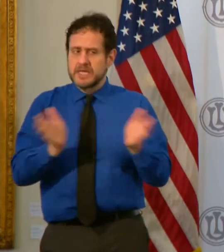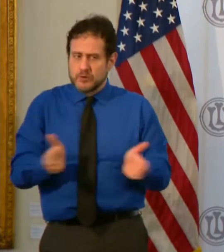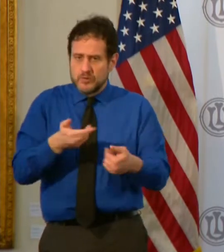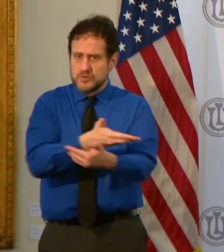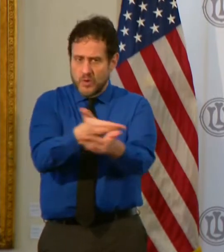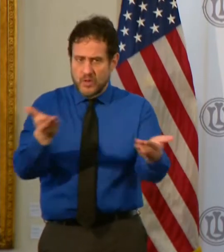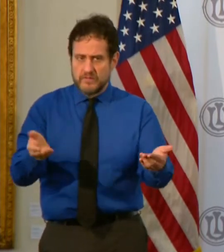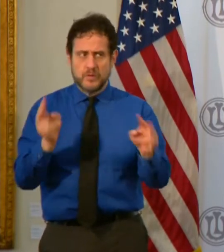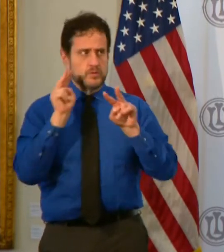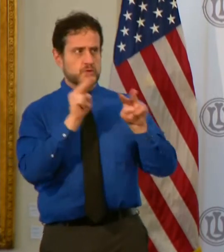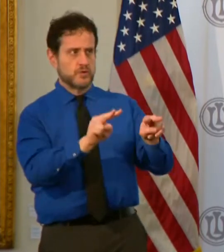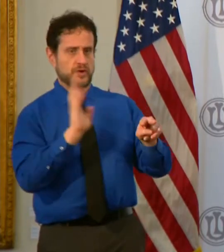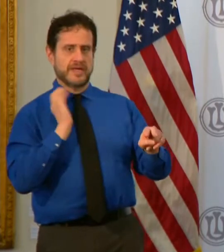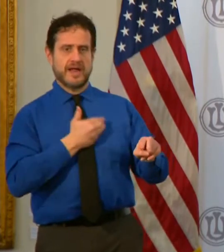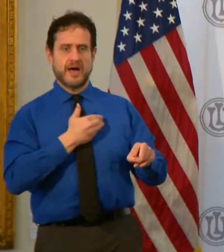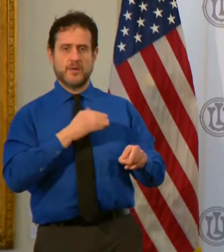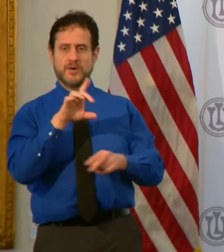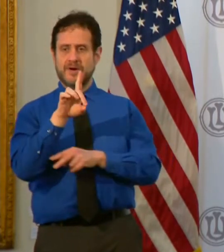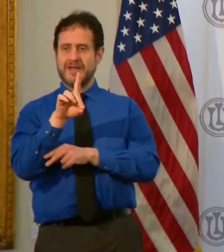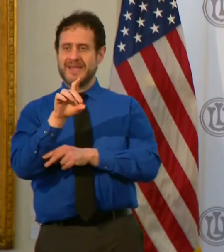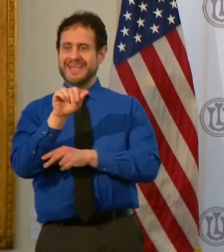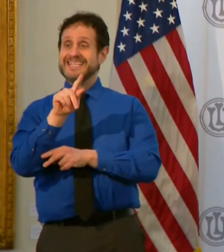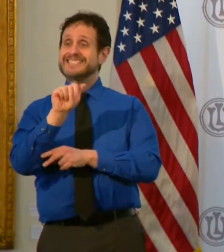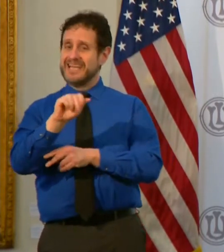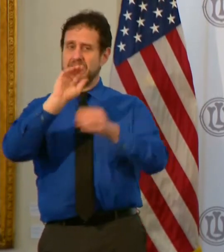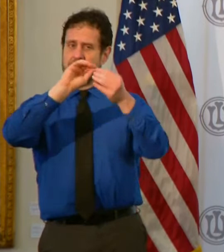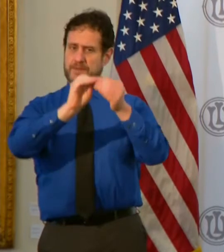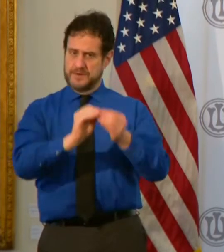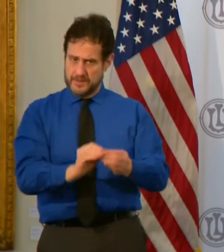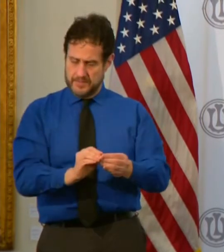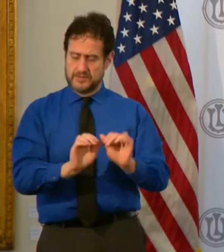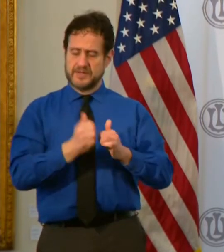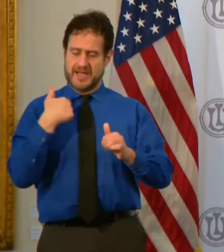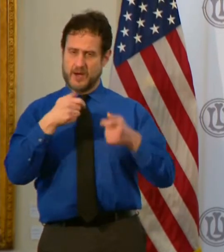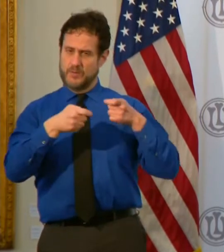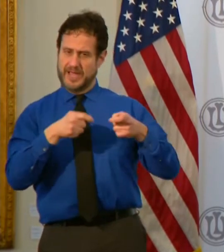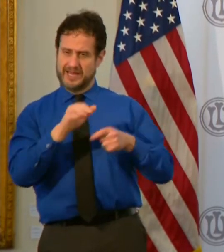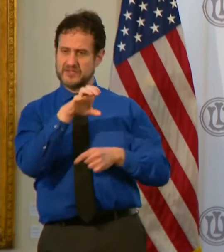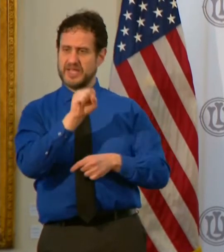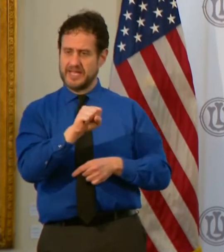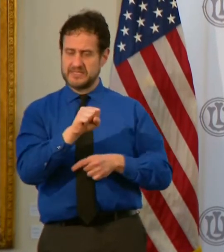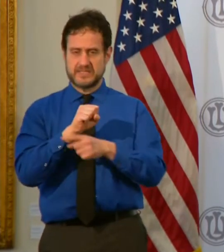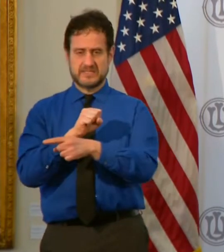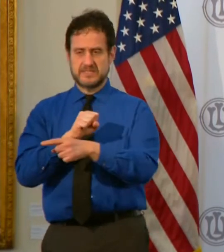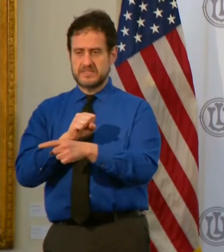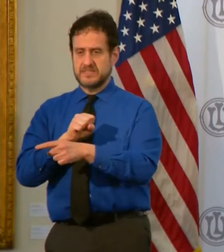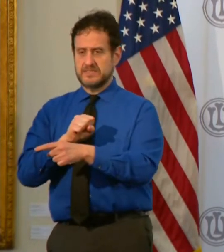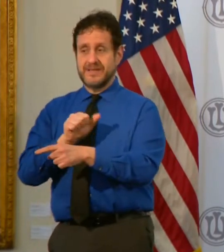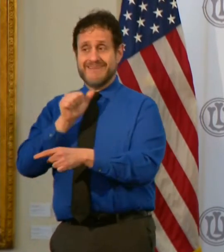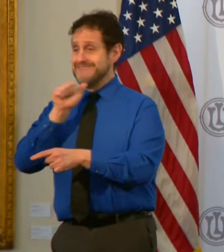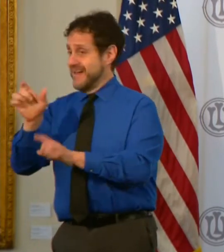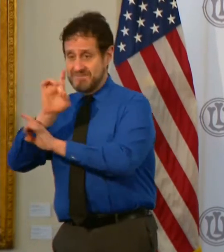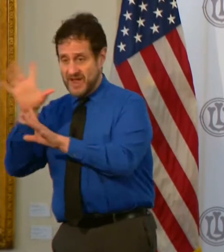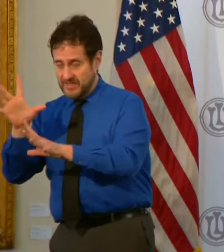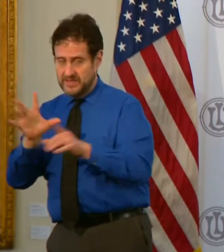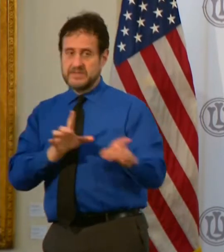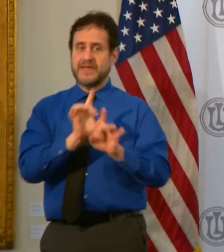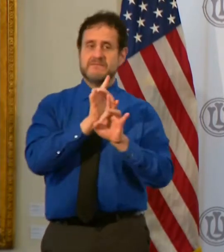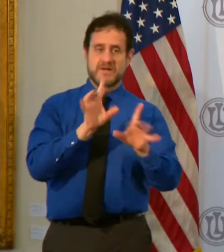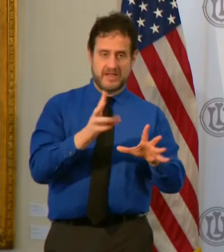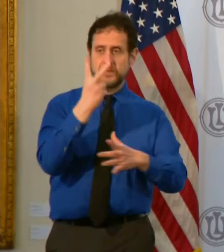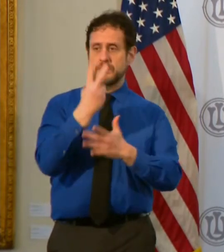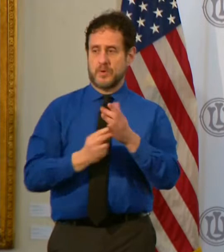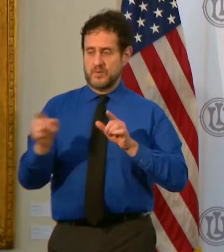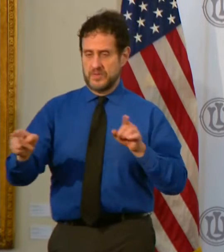look at our data and how we handle cases, nonviolent offenses. I